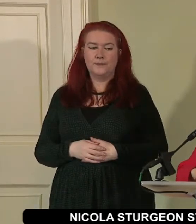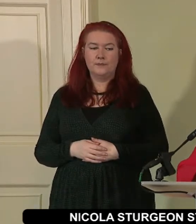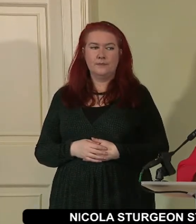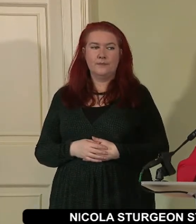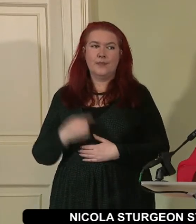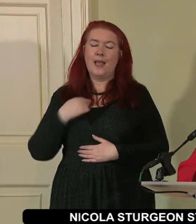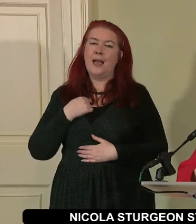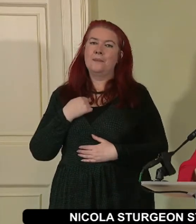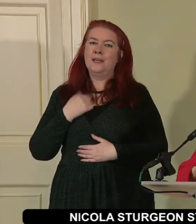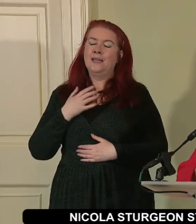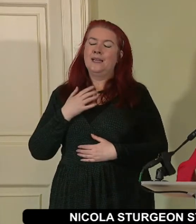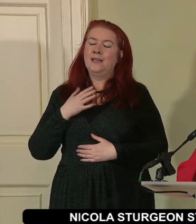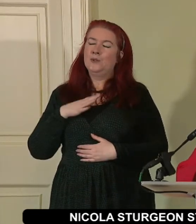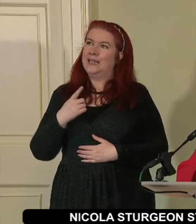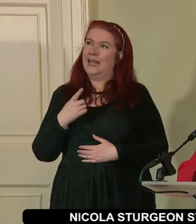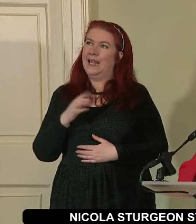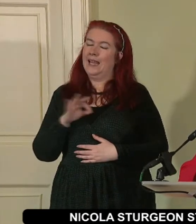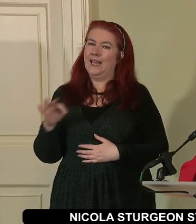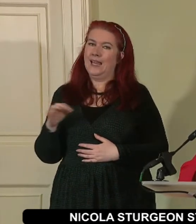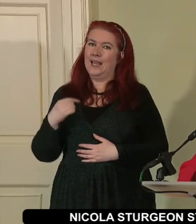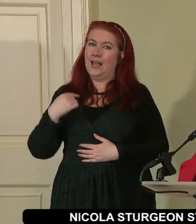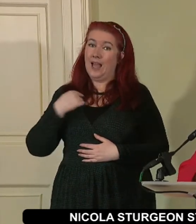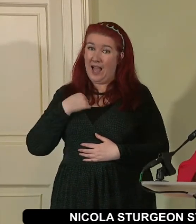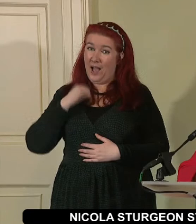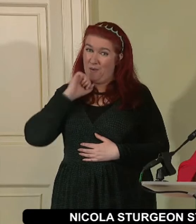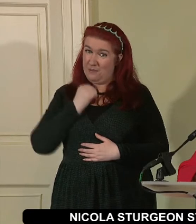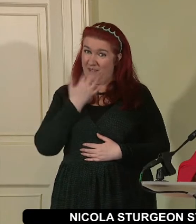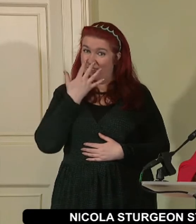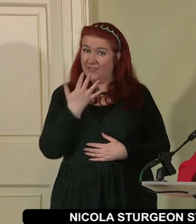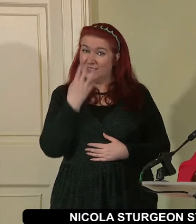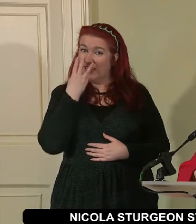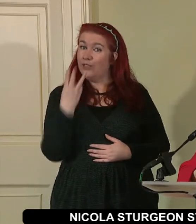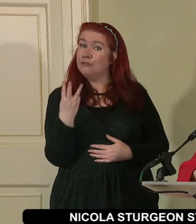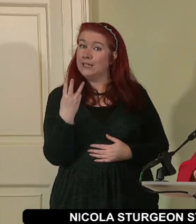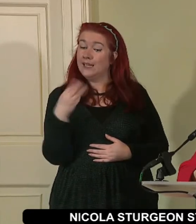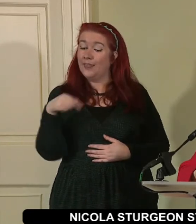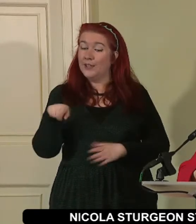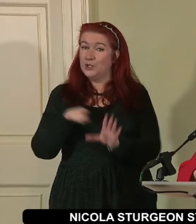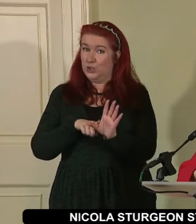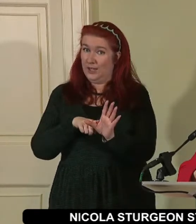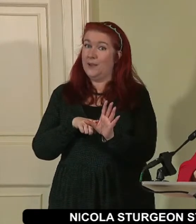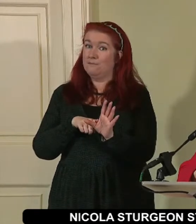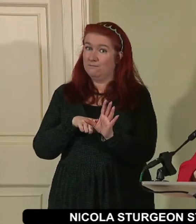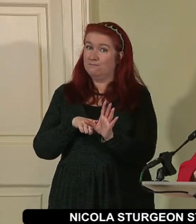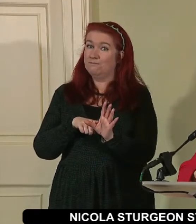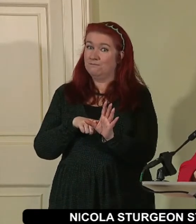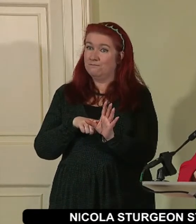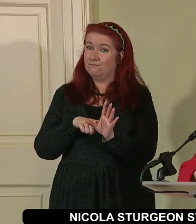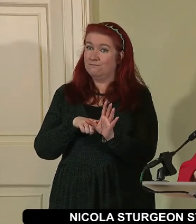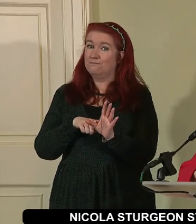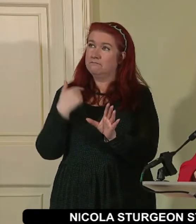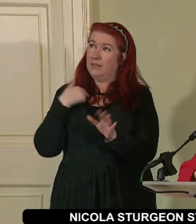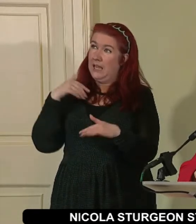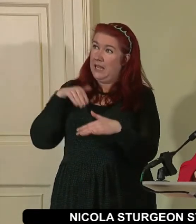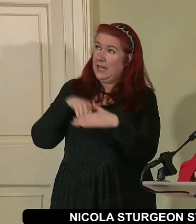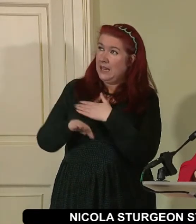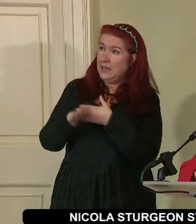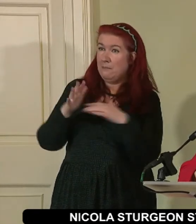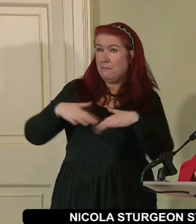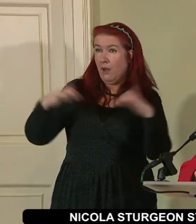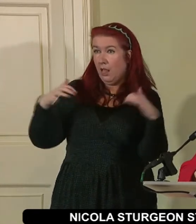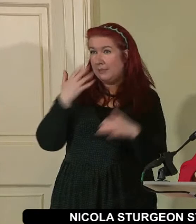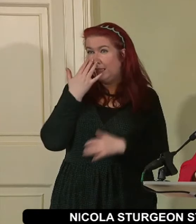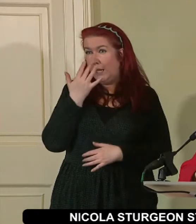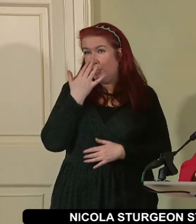I'm not sure I want to say this sentence, actually. I will be 53 this year. I entered Parliament, you know, when I